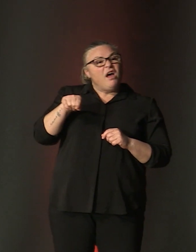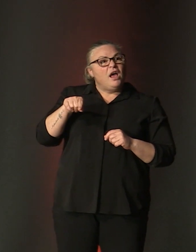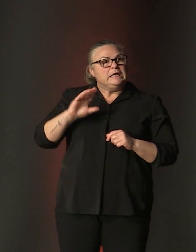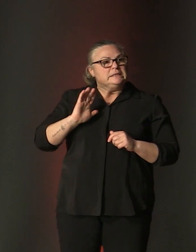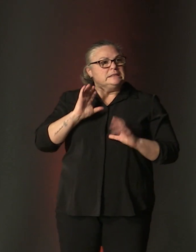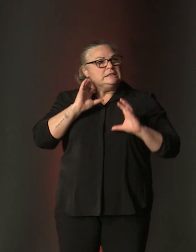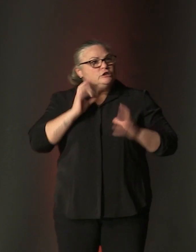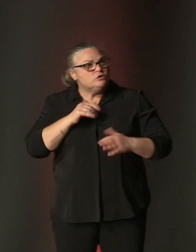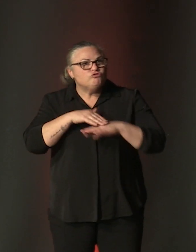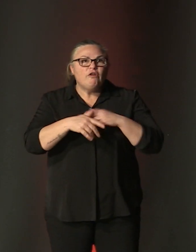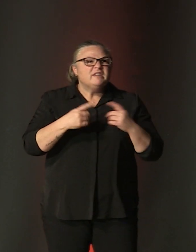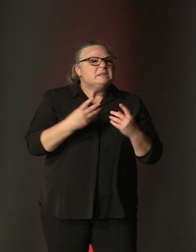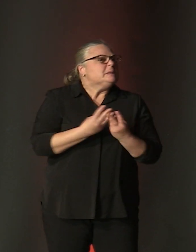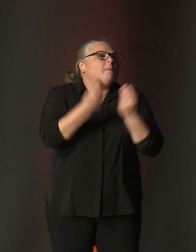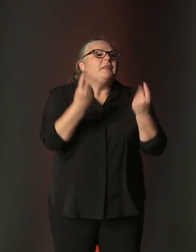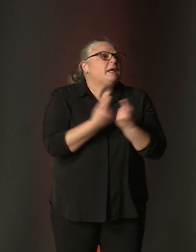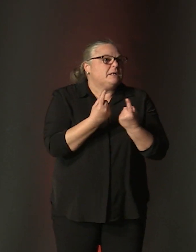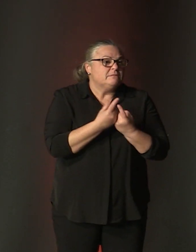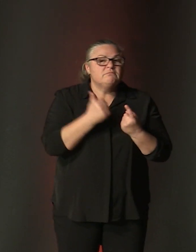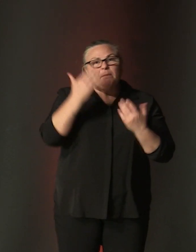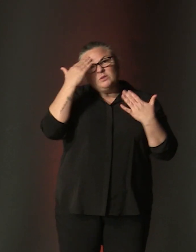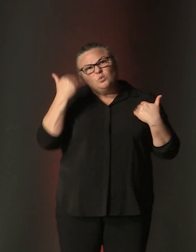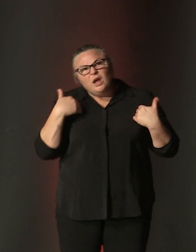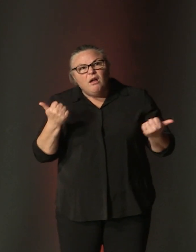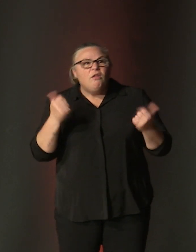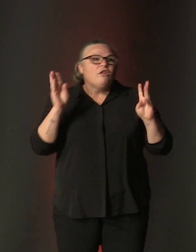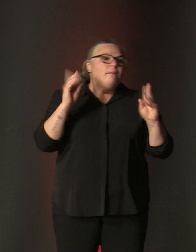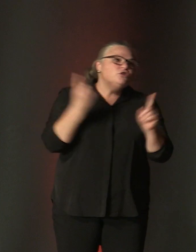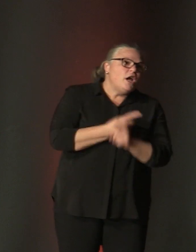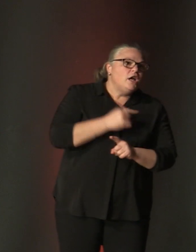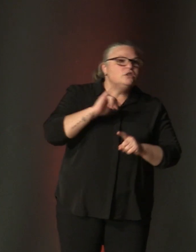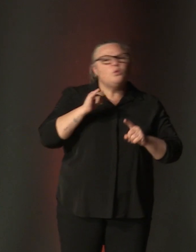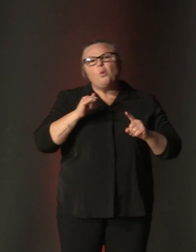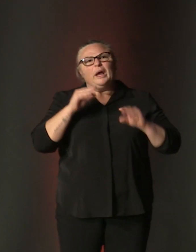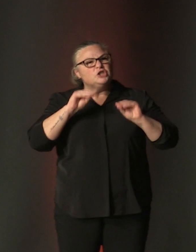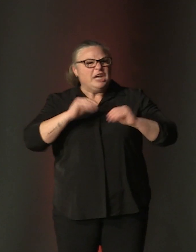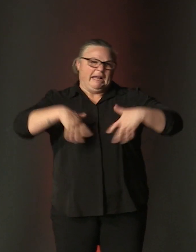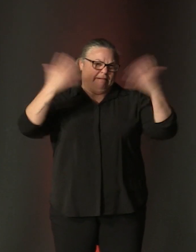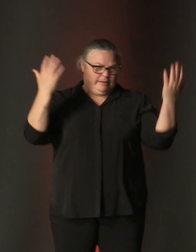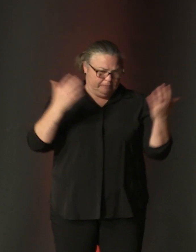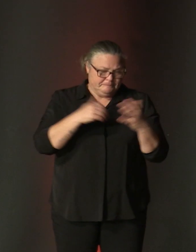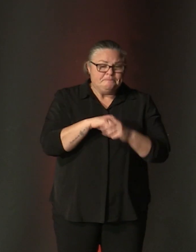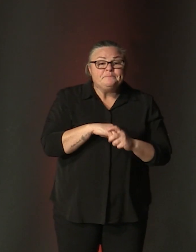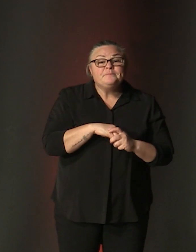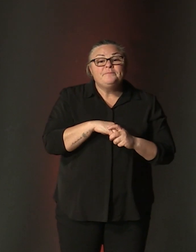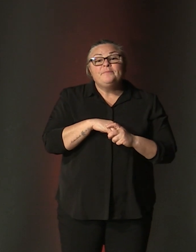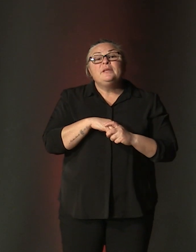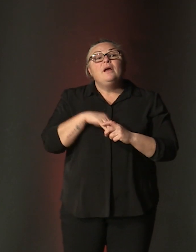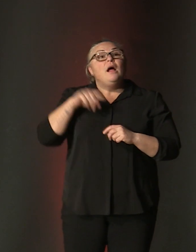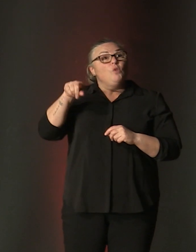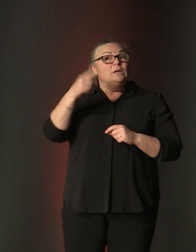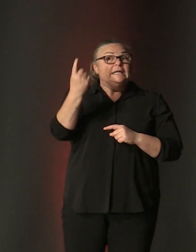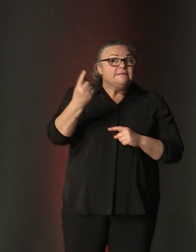be in climate change or in mental health awareness or in education, anything. And then individuals